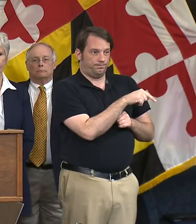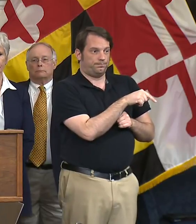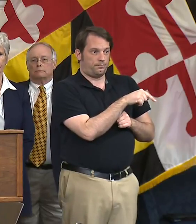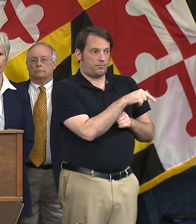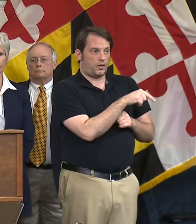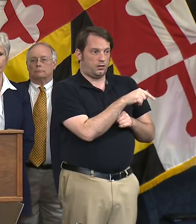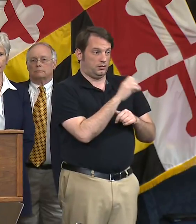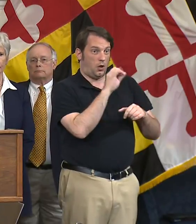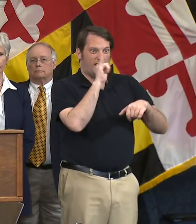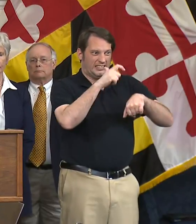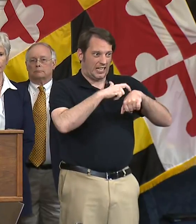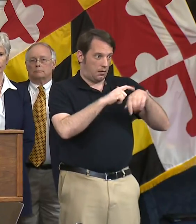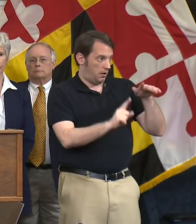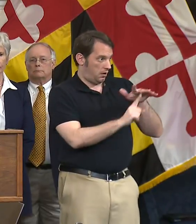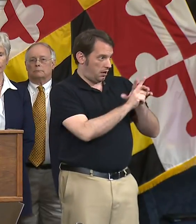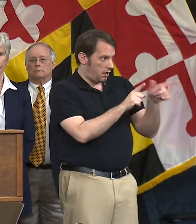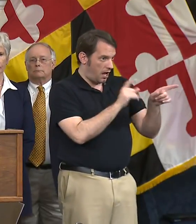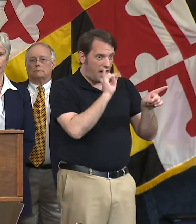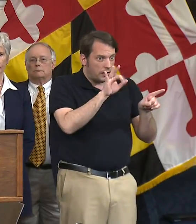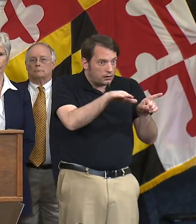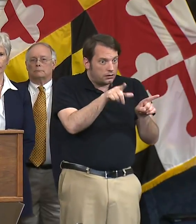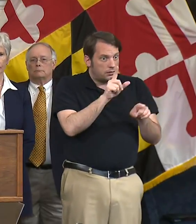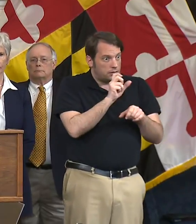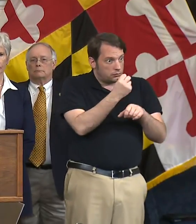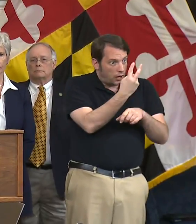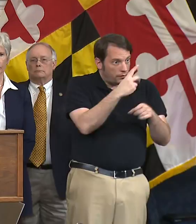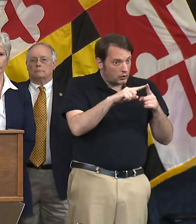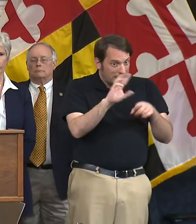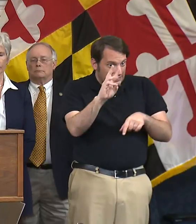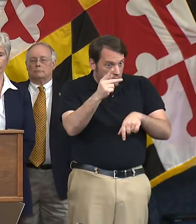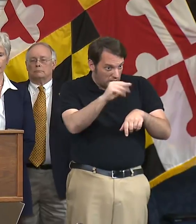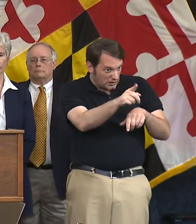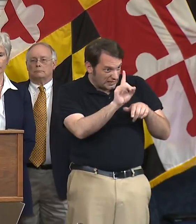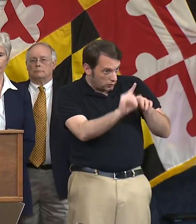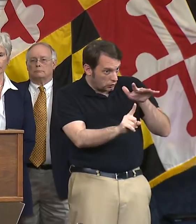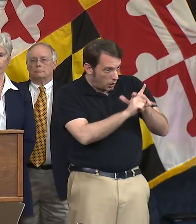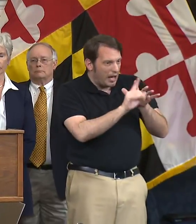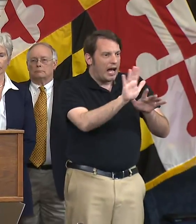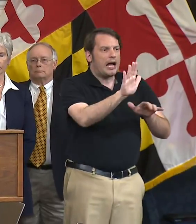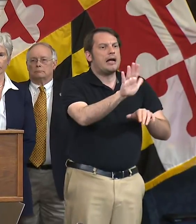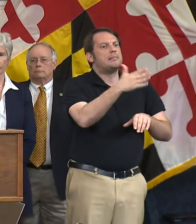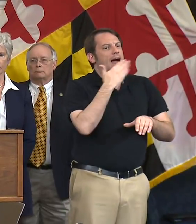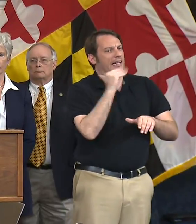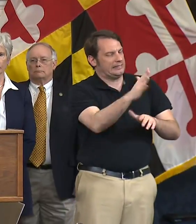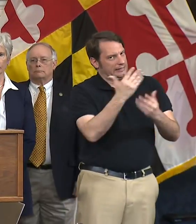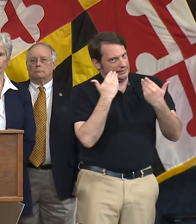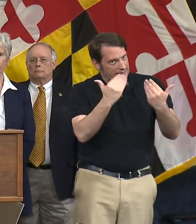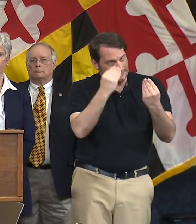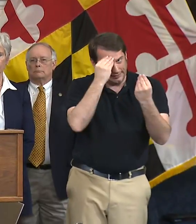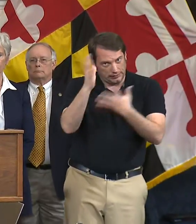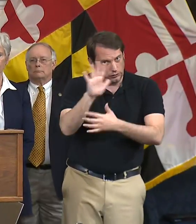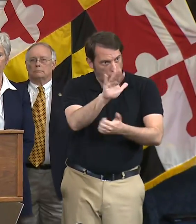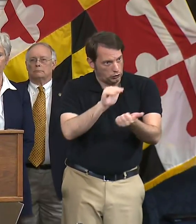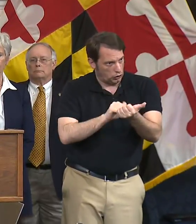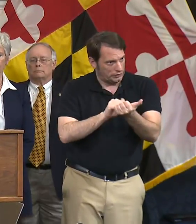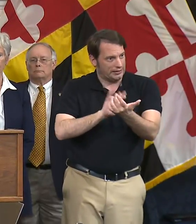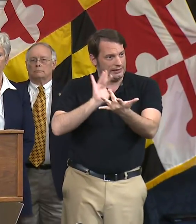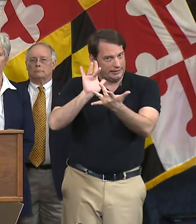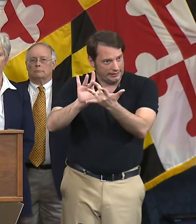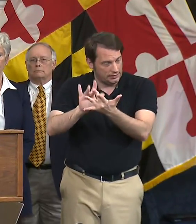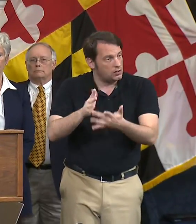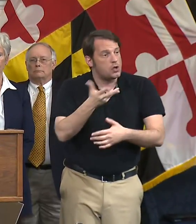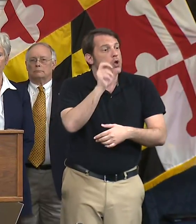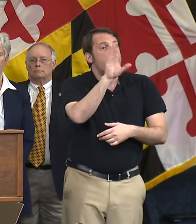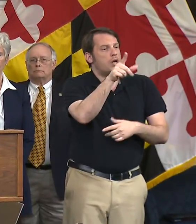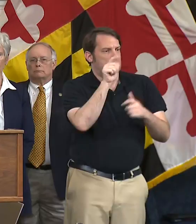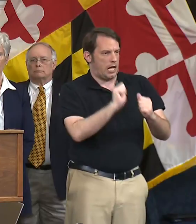health care provider or contact the Maryland Emergency Management Agency call center